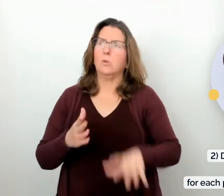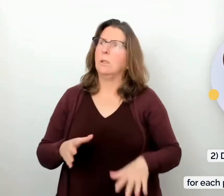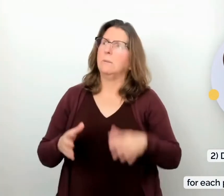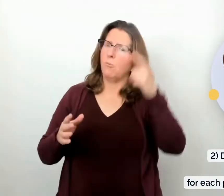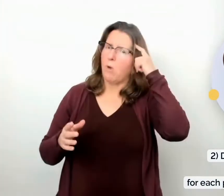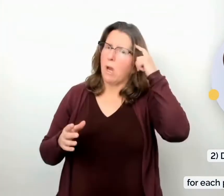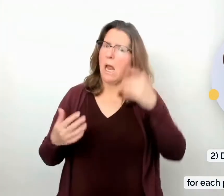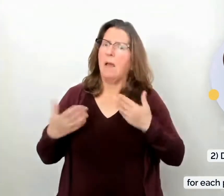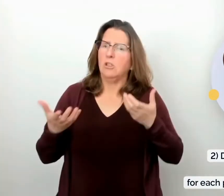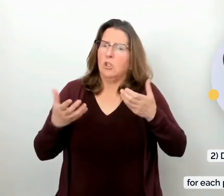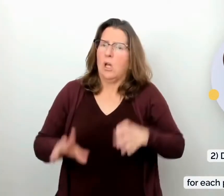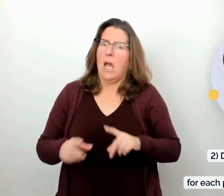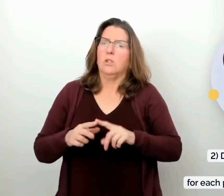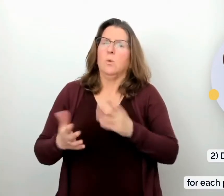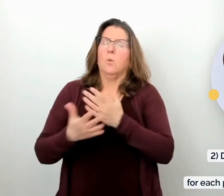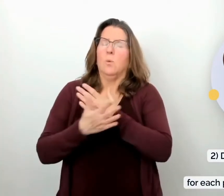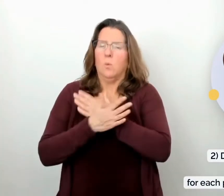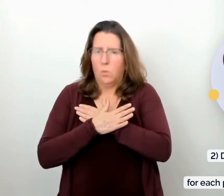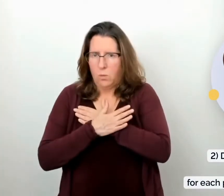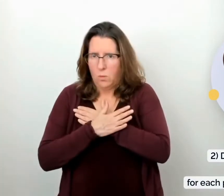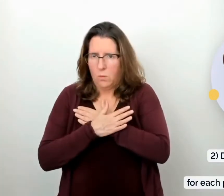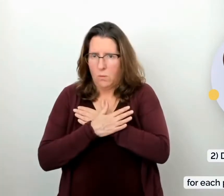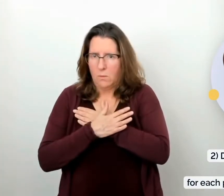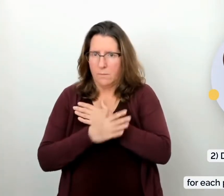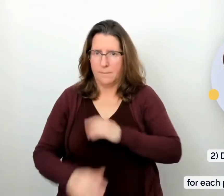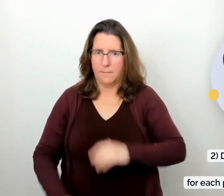likely to have the endurance and energy to last the day.